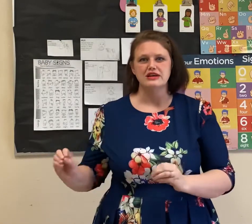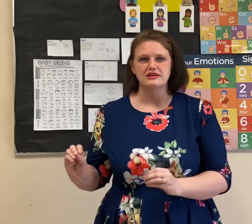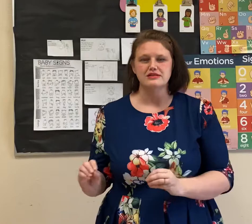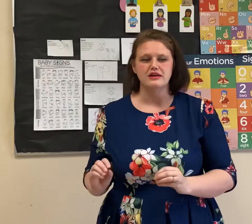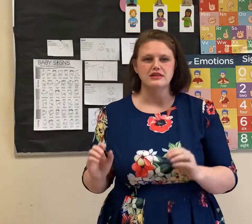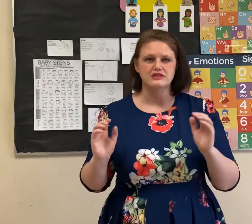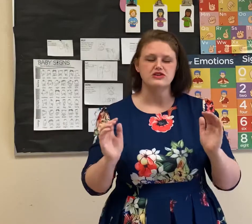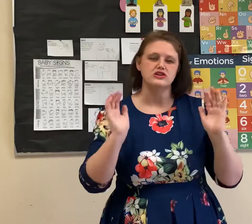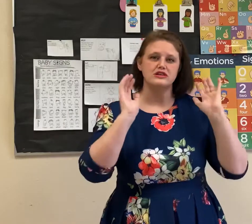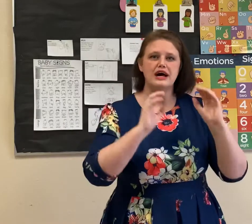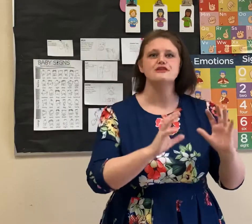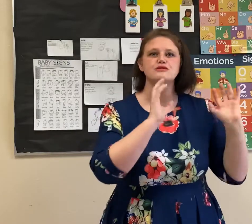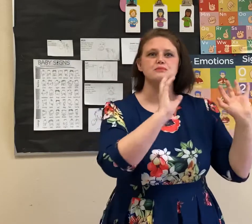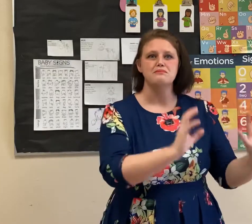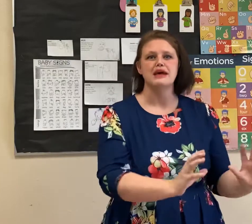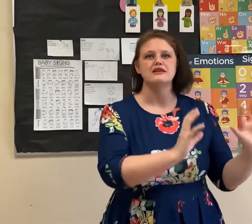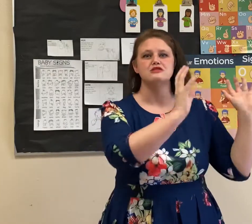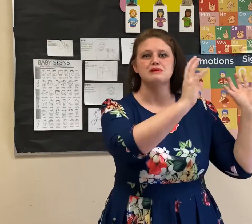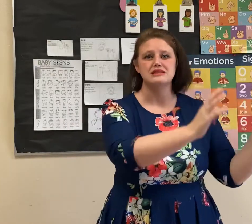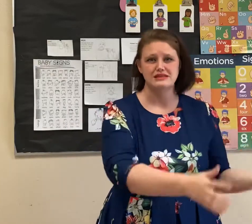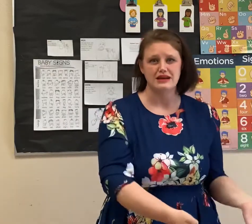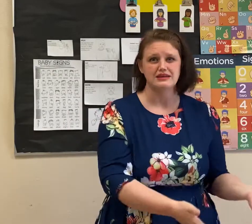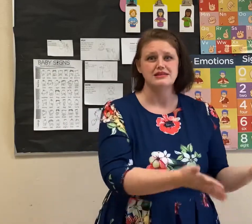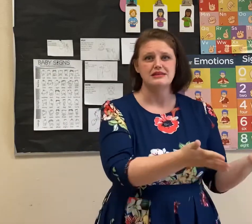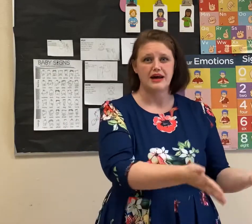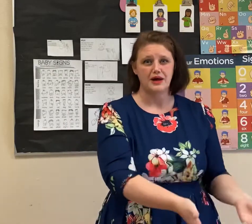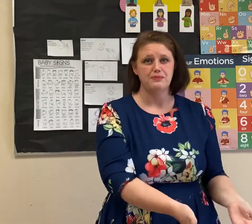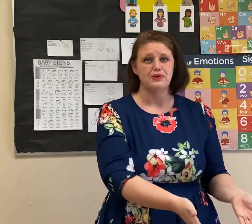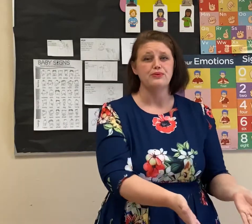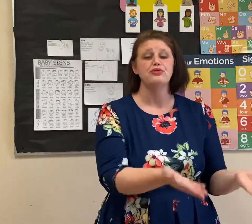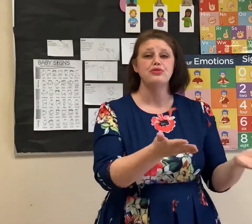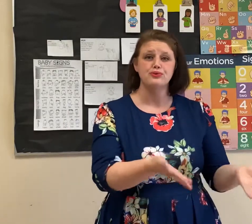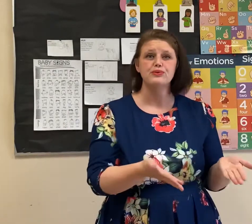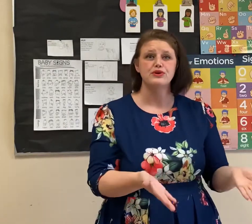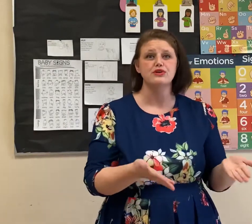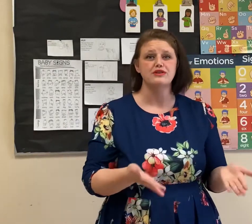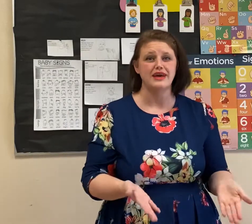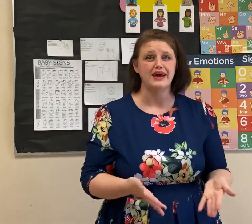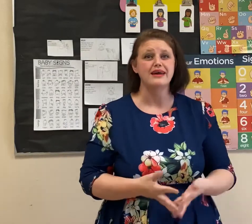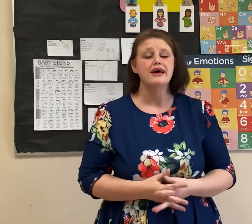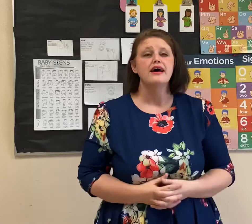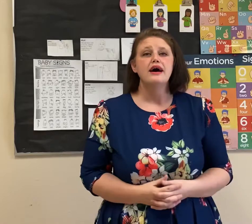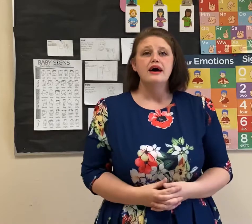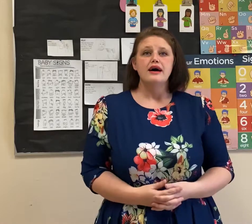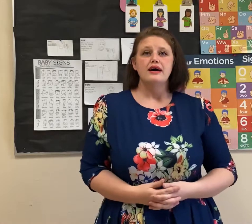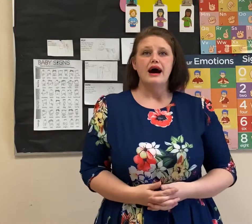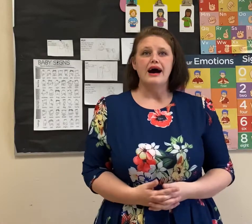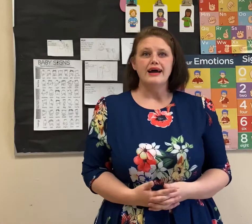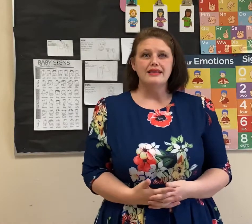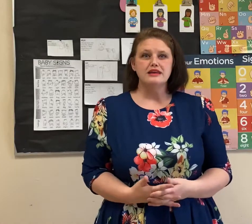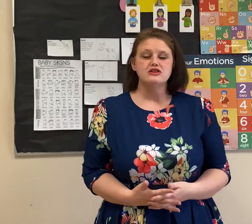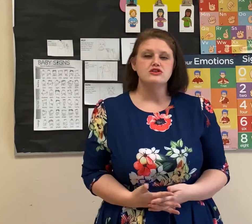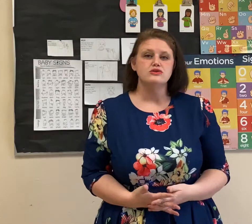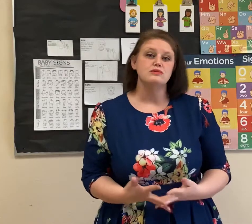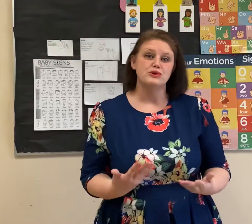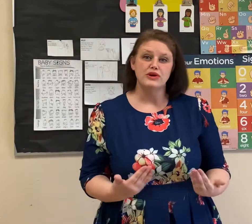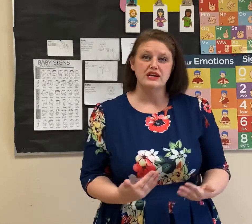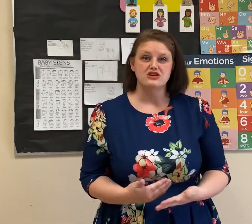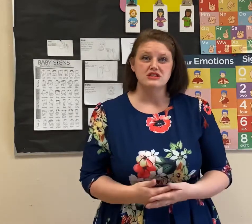ASL. This is just classroom management signs to help you through your day. I like to do communication signs